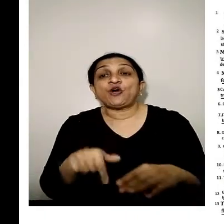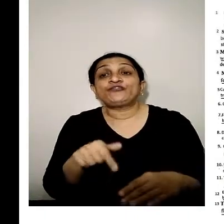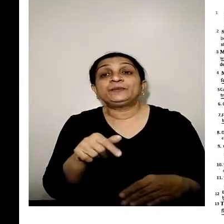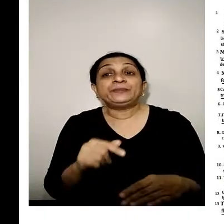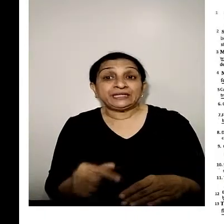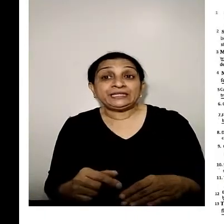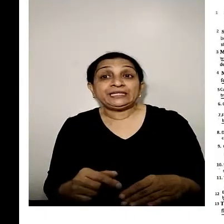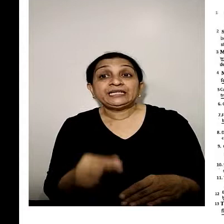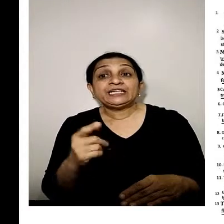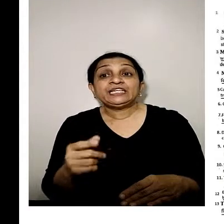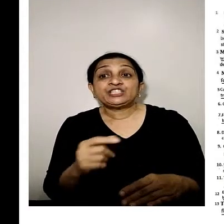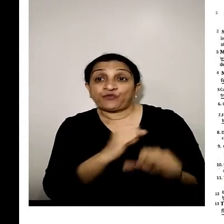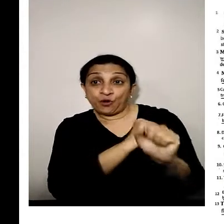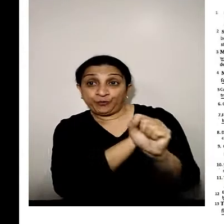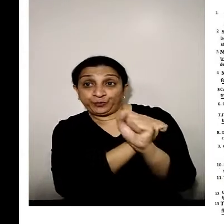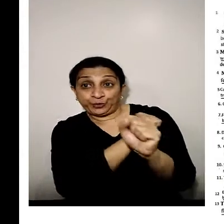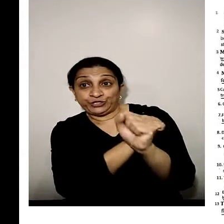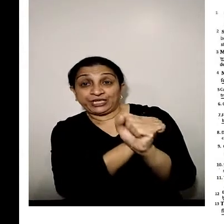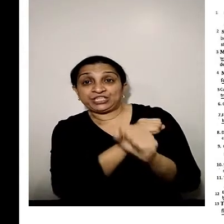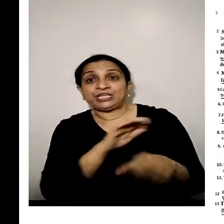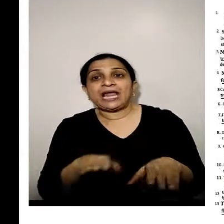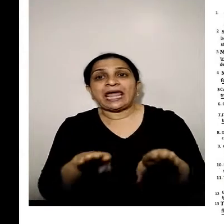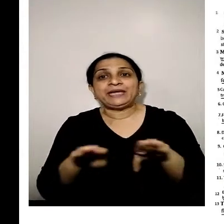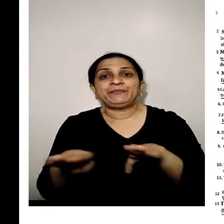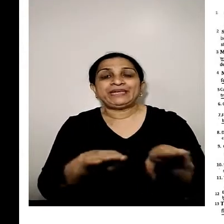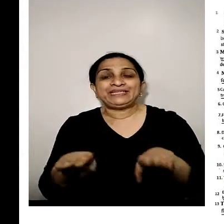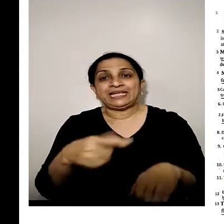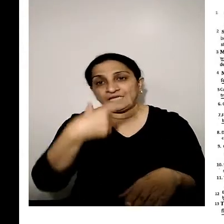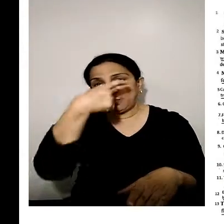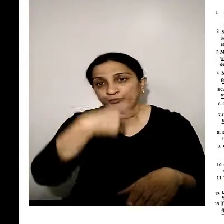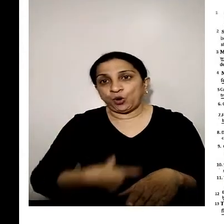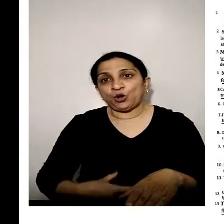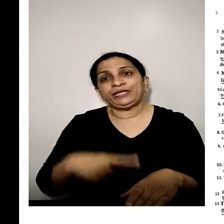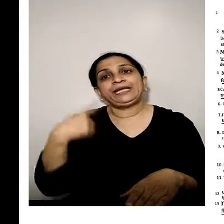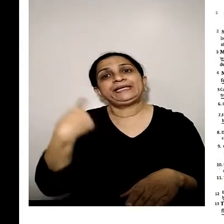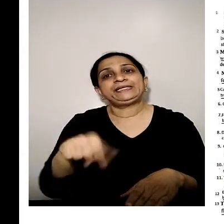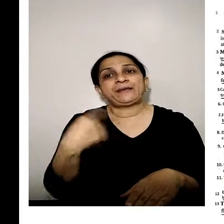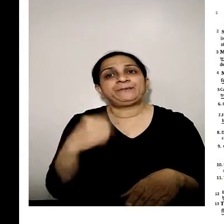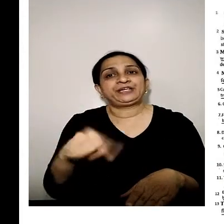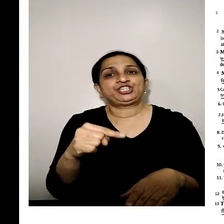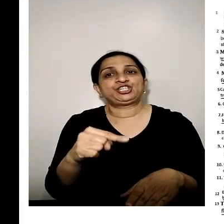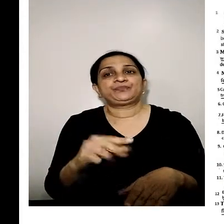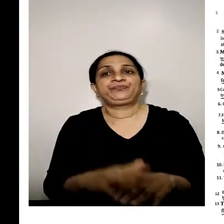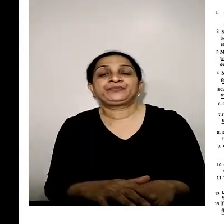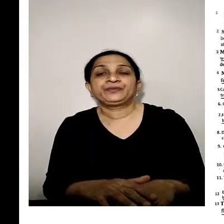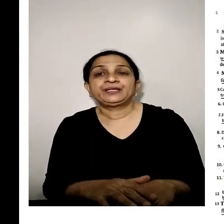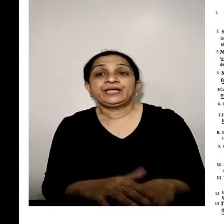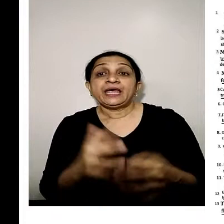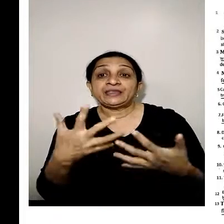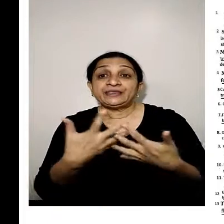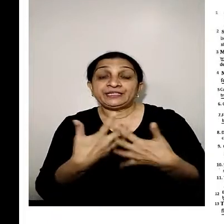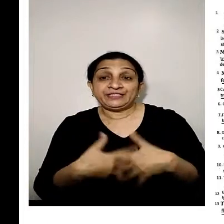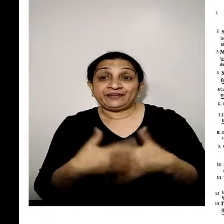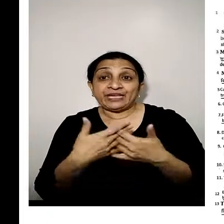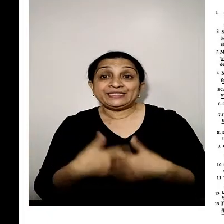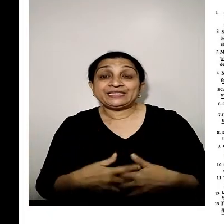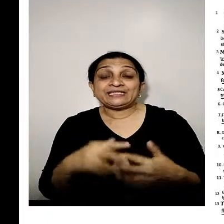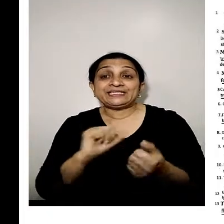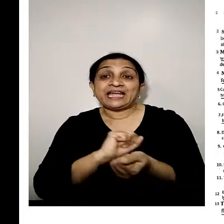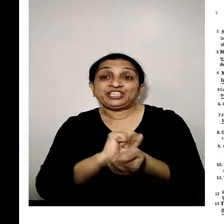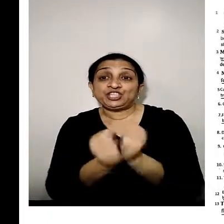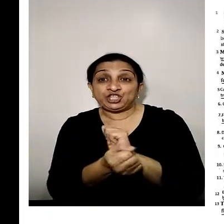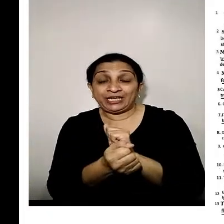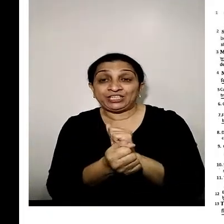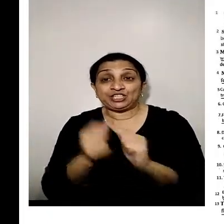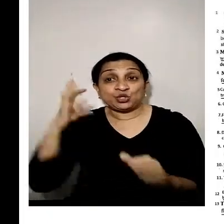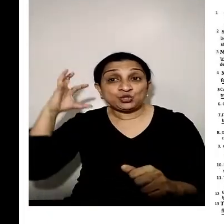feathers of a bird is for protection and maintaining body temperature. The devices